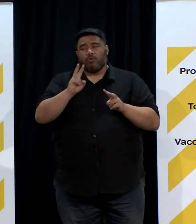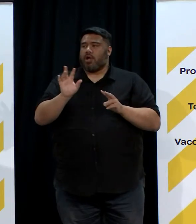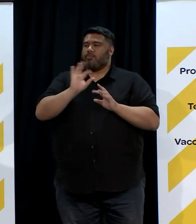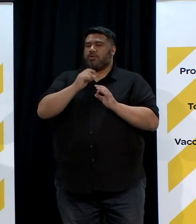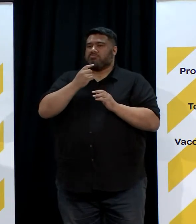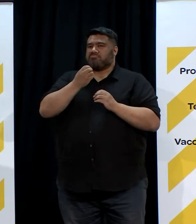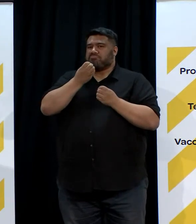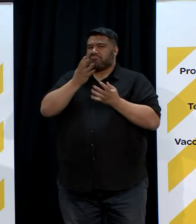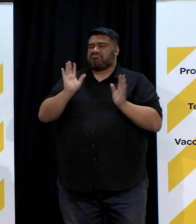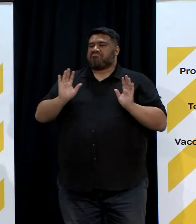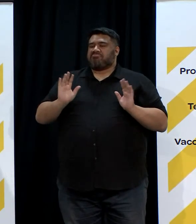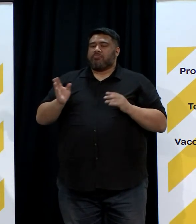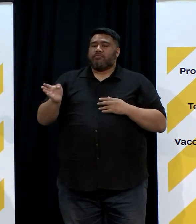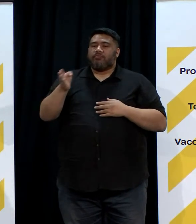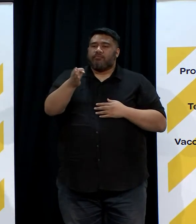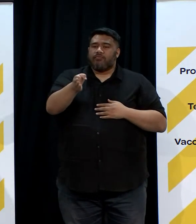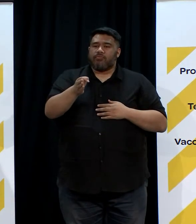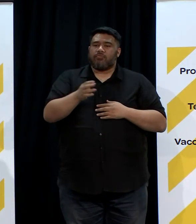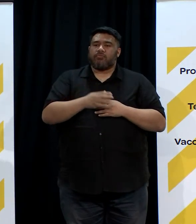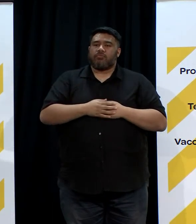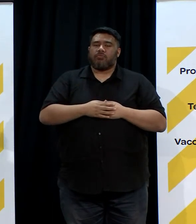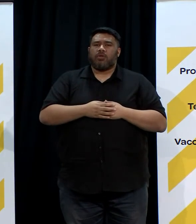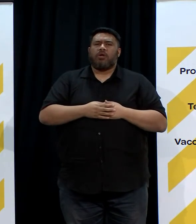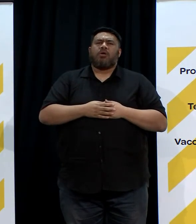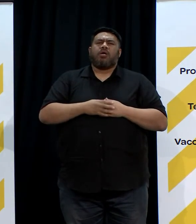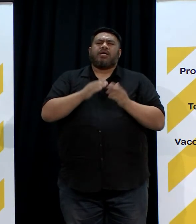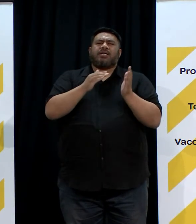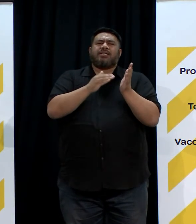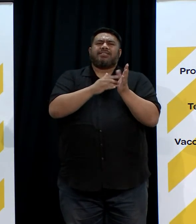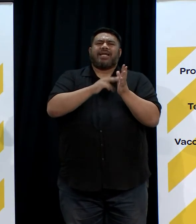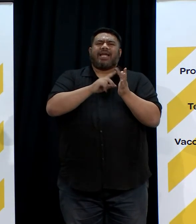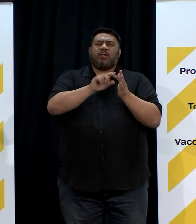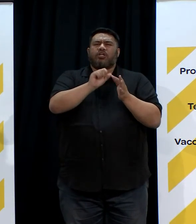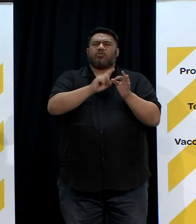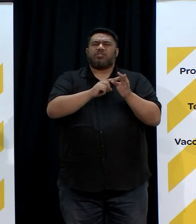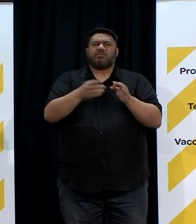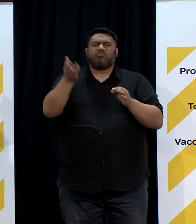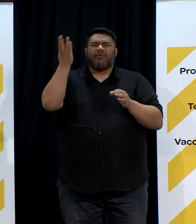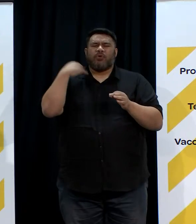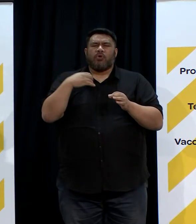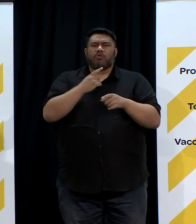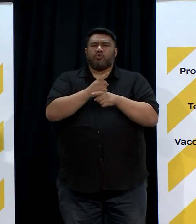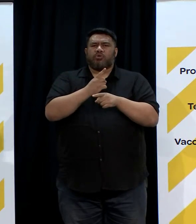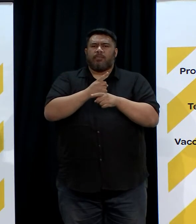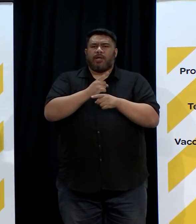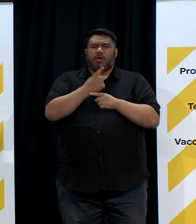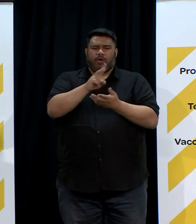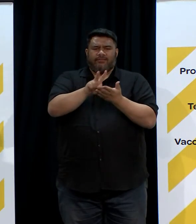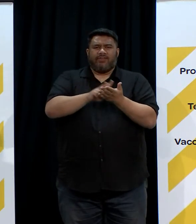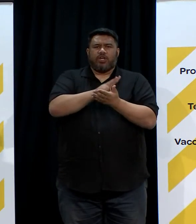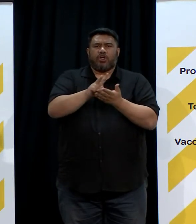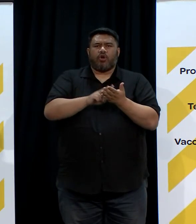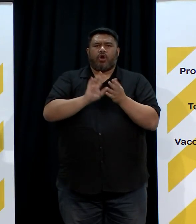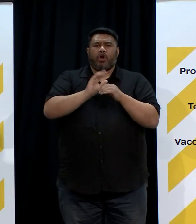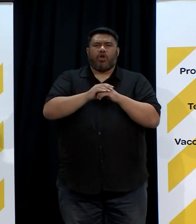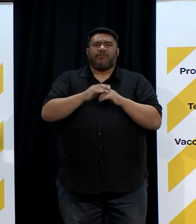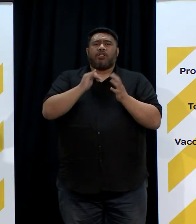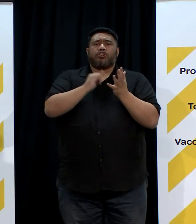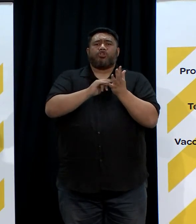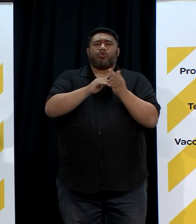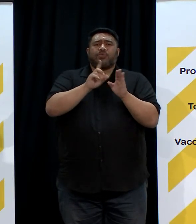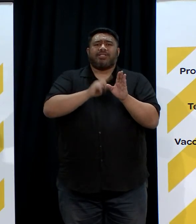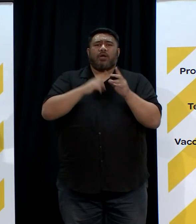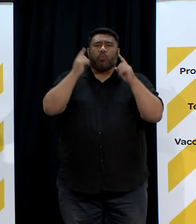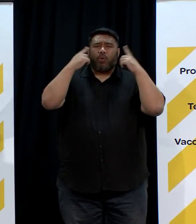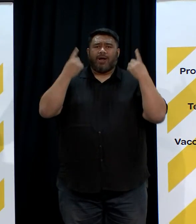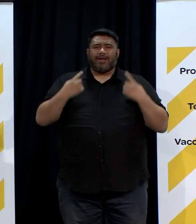today. Just on Zane's question before, because he was alluding to a specific video of Susie Wilde being caught, well not caught,